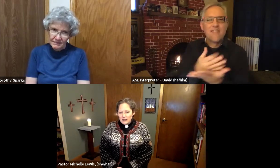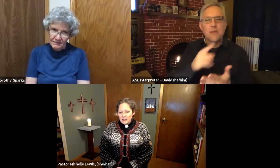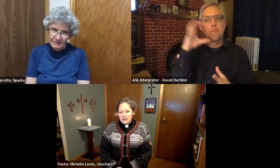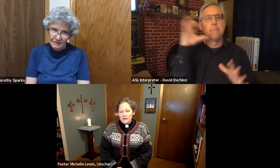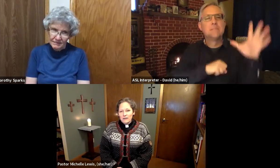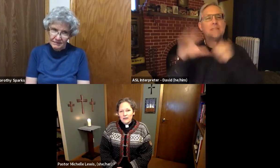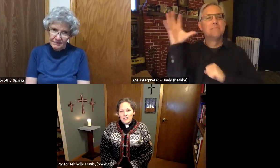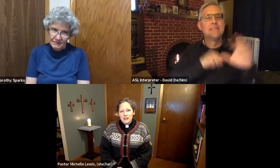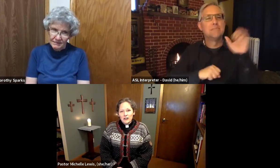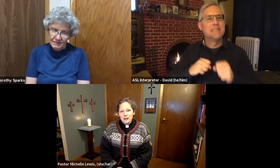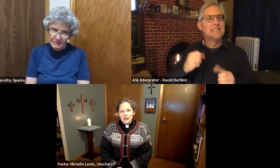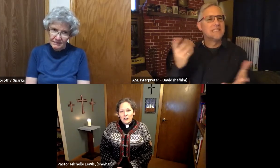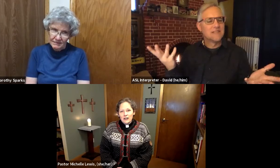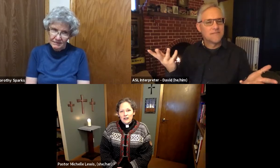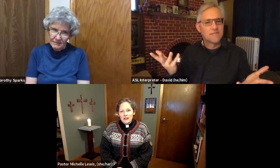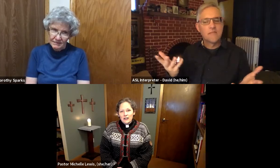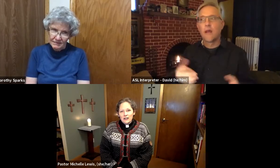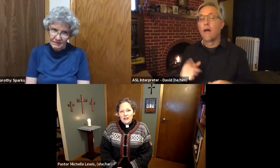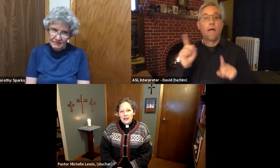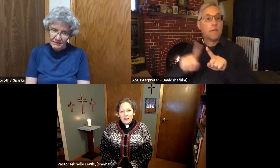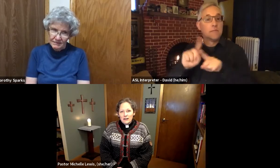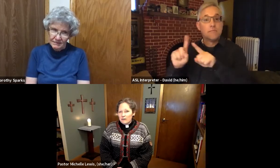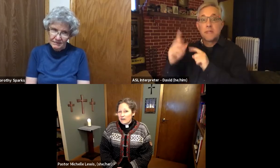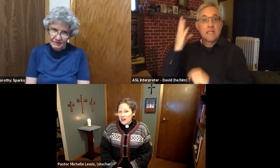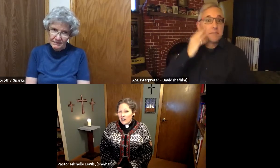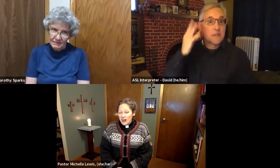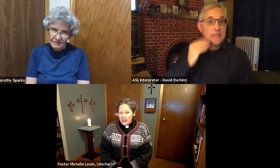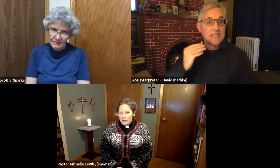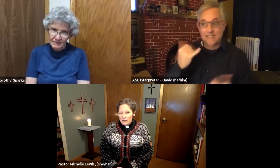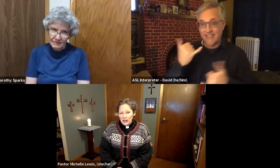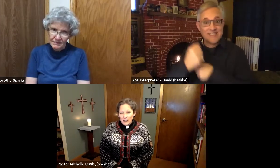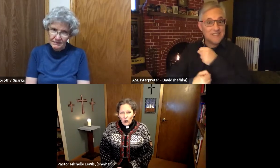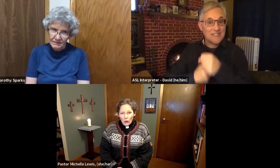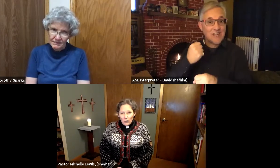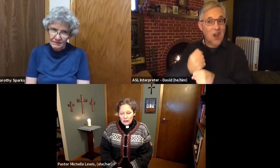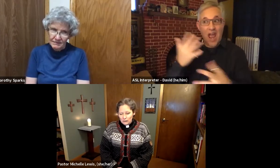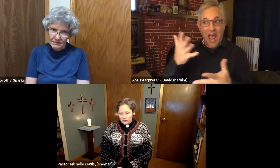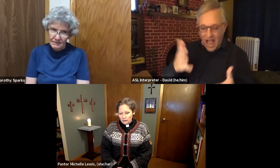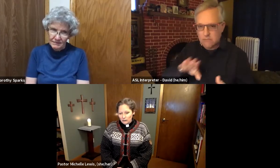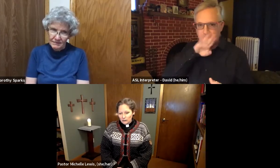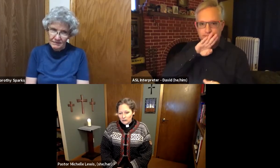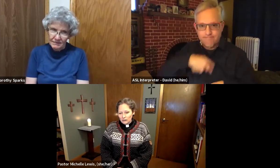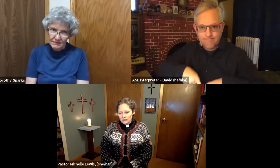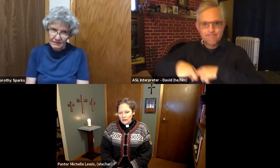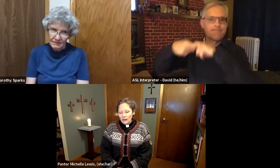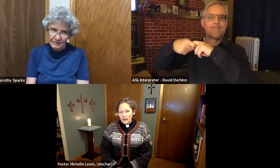experiences this year that are kind of put on hold.